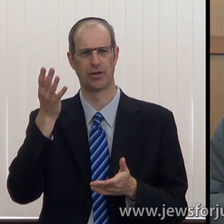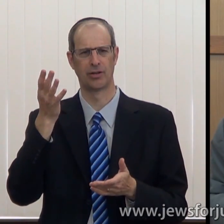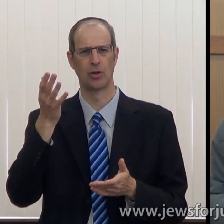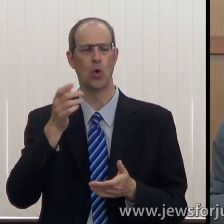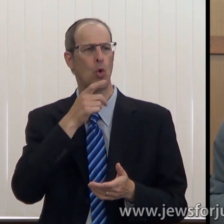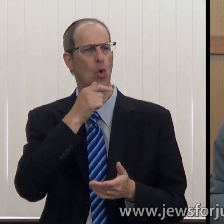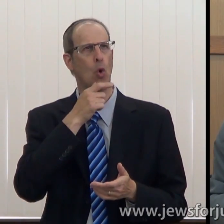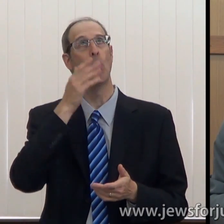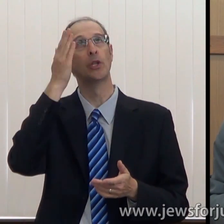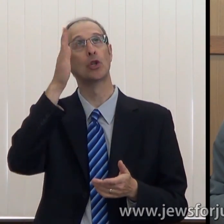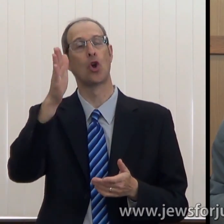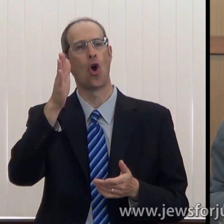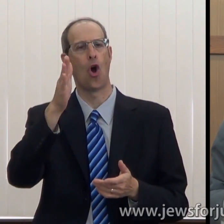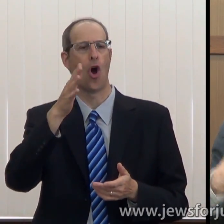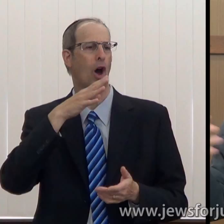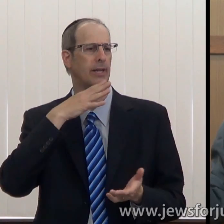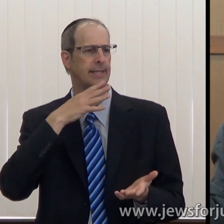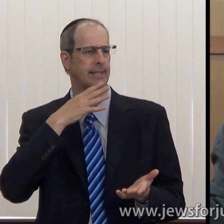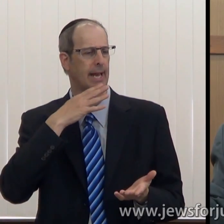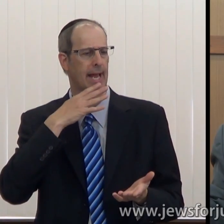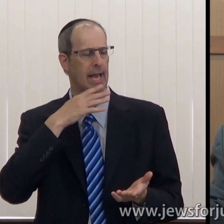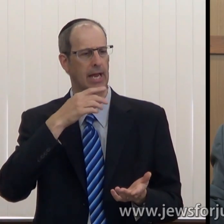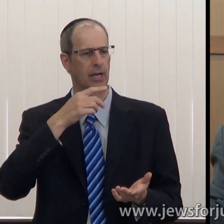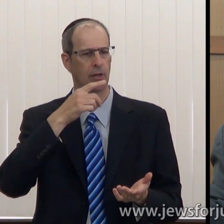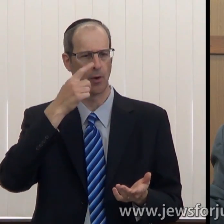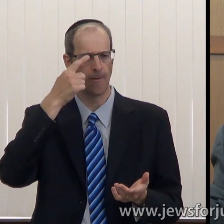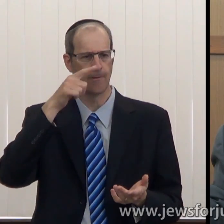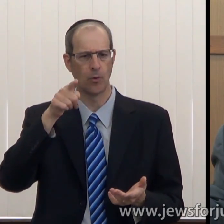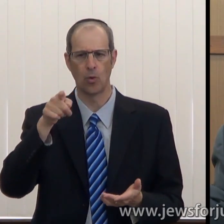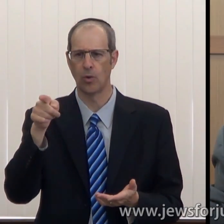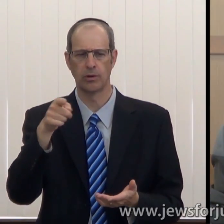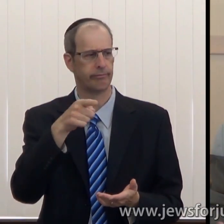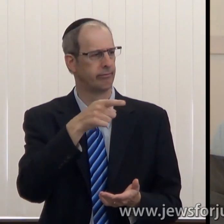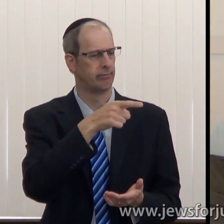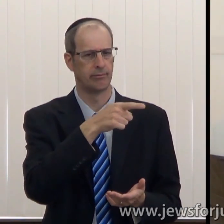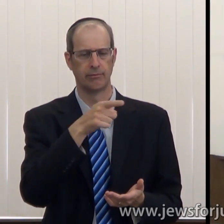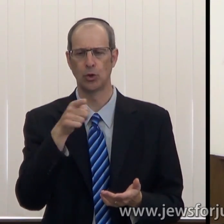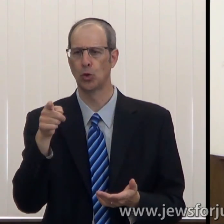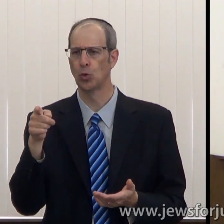God speaking to? Let us make man?